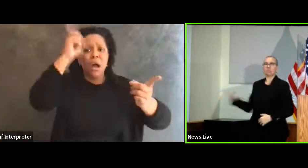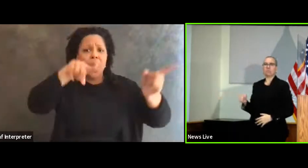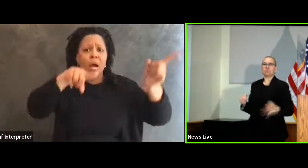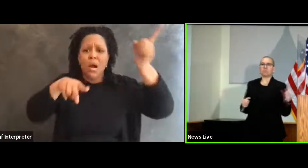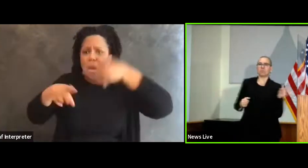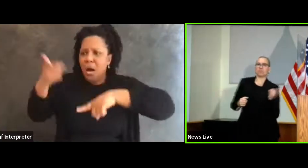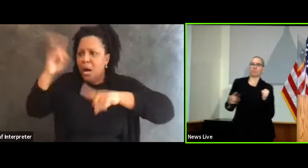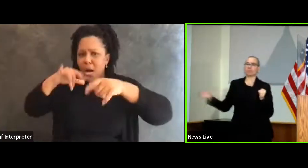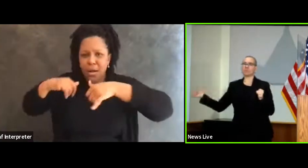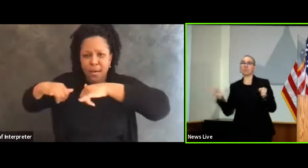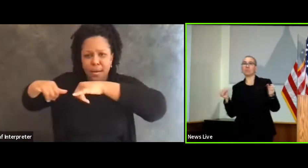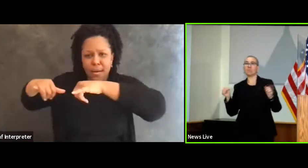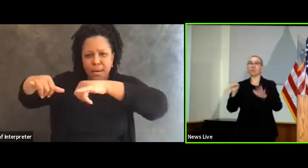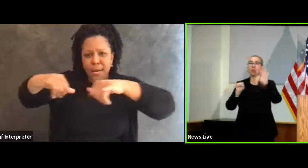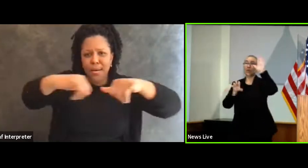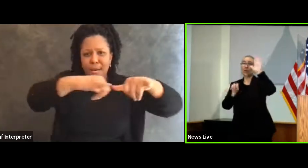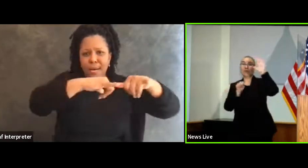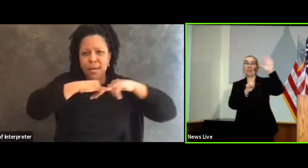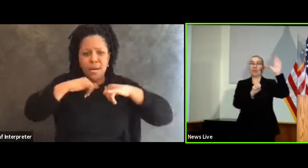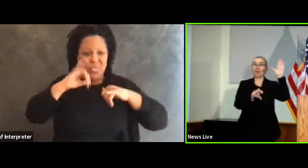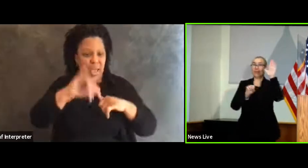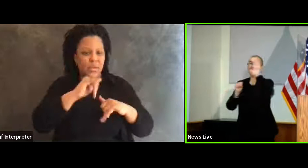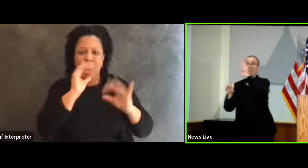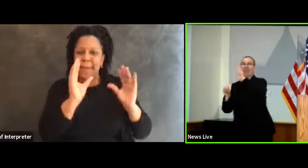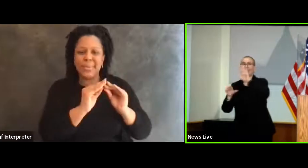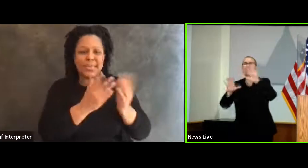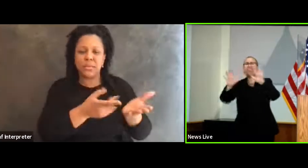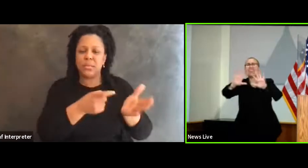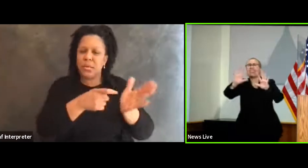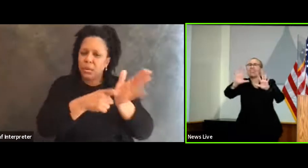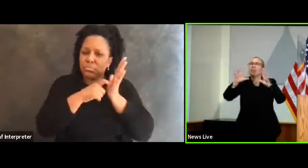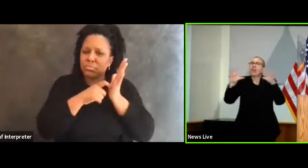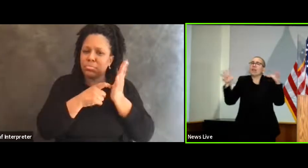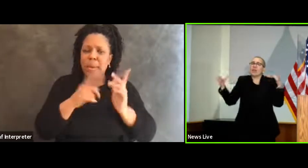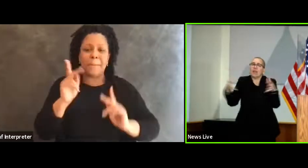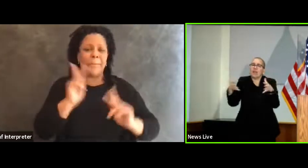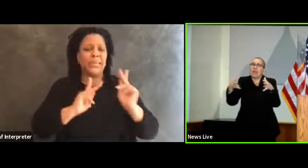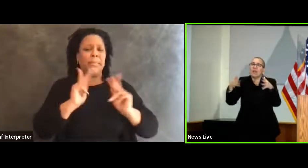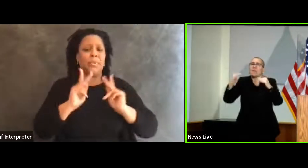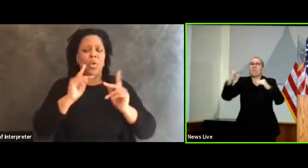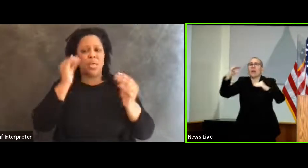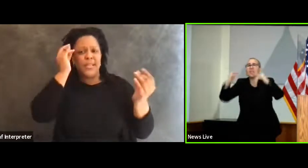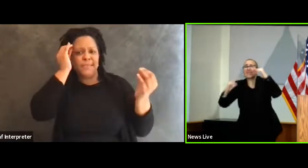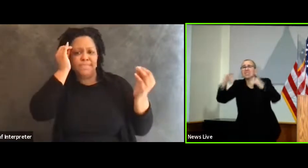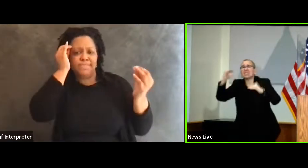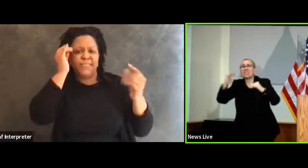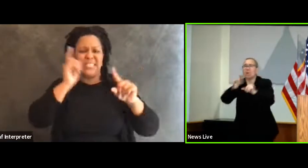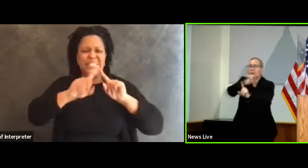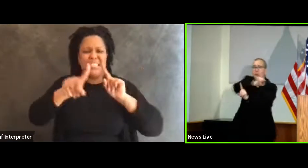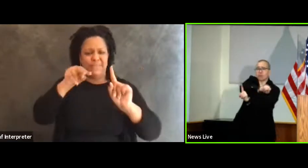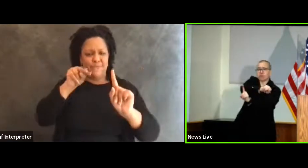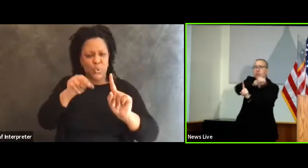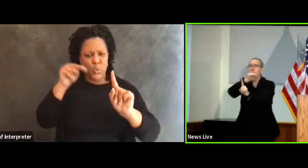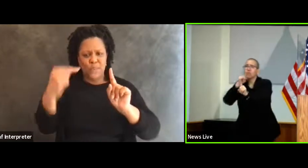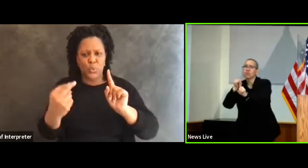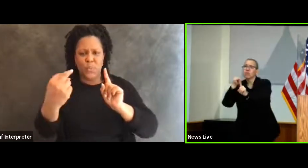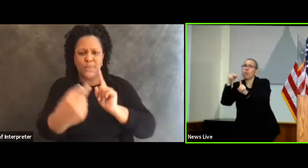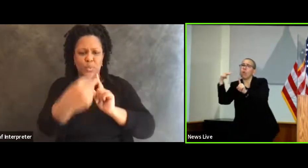testifiers, you bring in your way of doing things, you have to bring in the opinion on the other side. And some of you heard me say